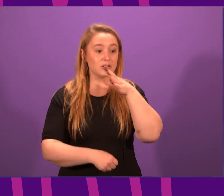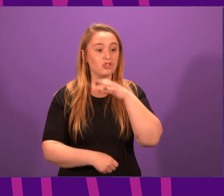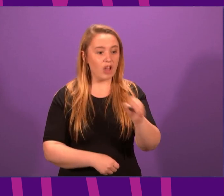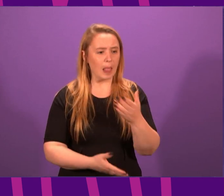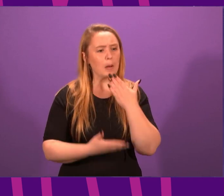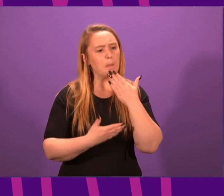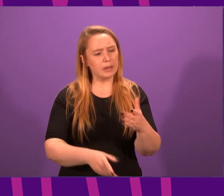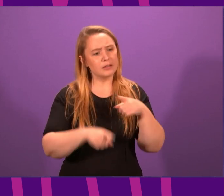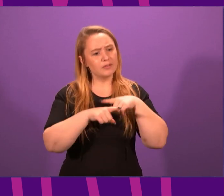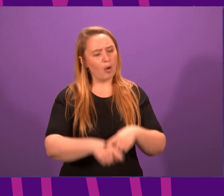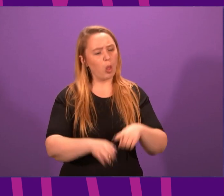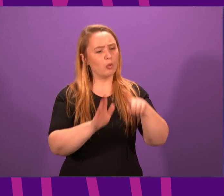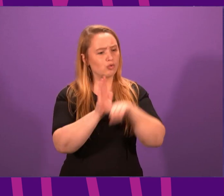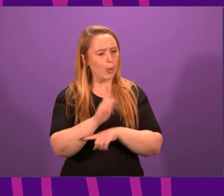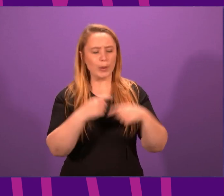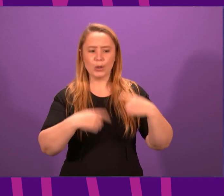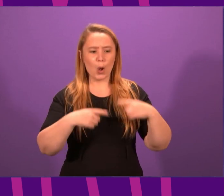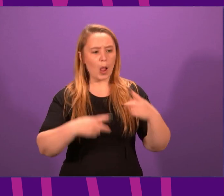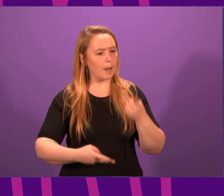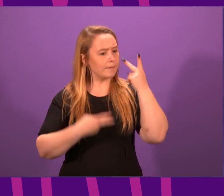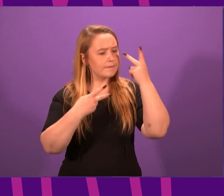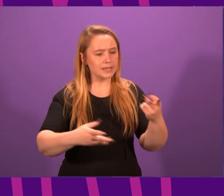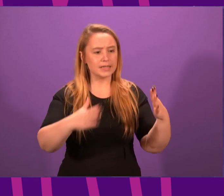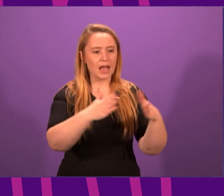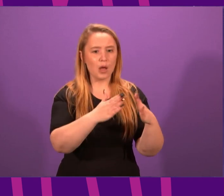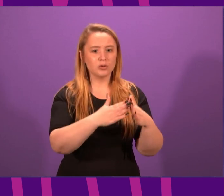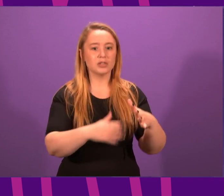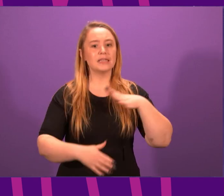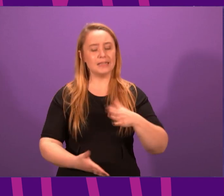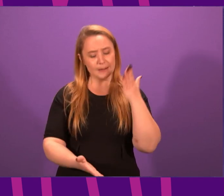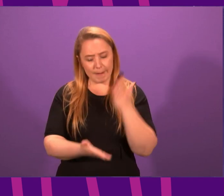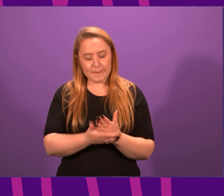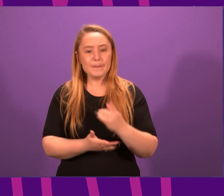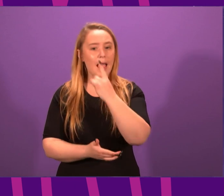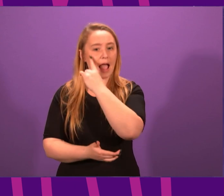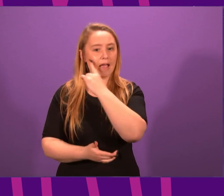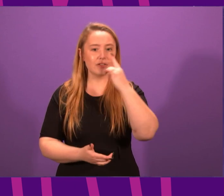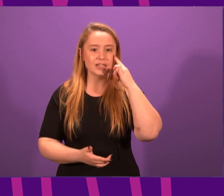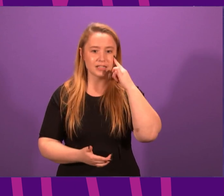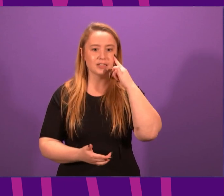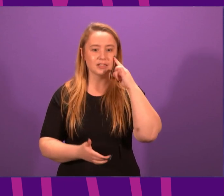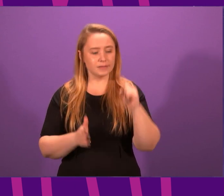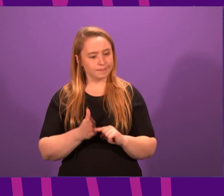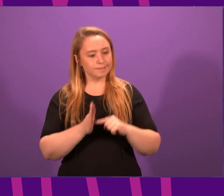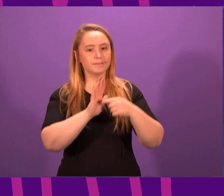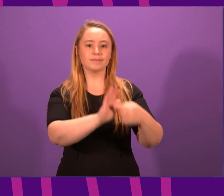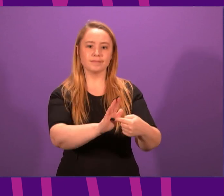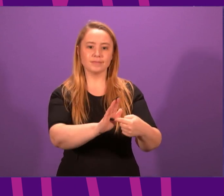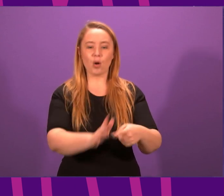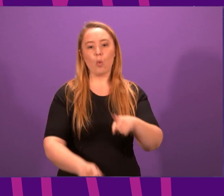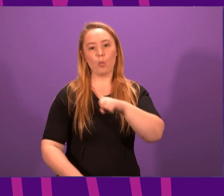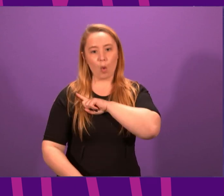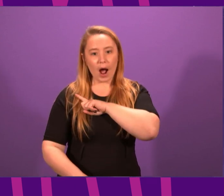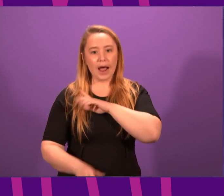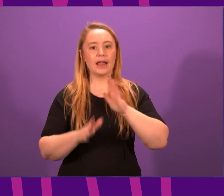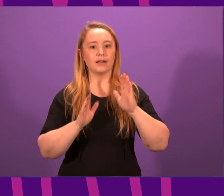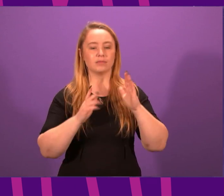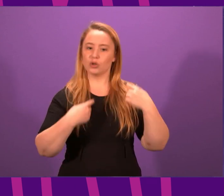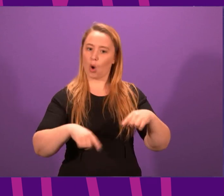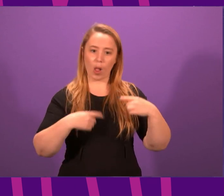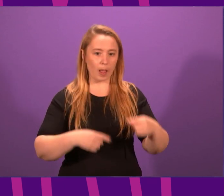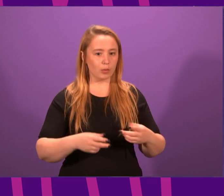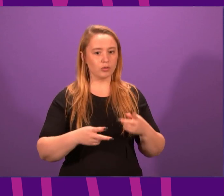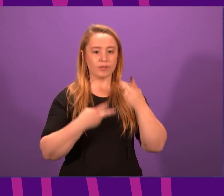that rule, they need to provide explicit evidence showing COVID risk in Shetland continues to outweigh those